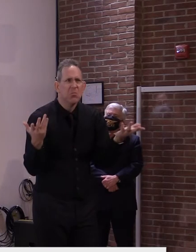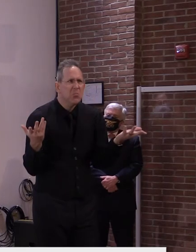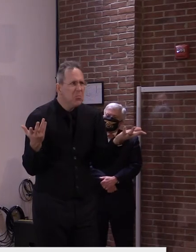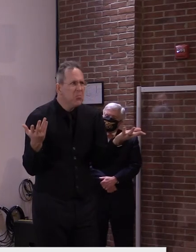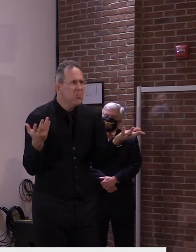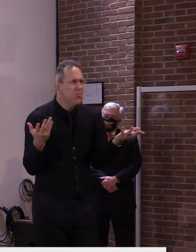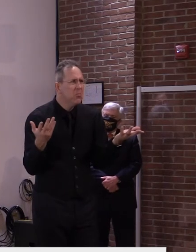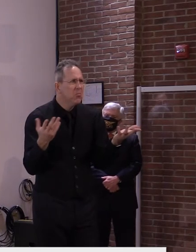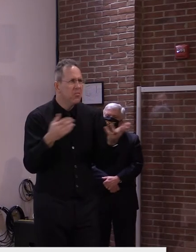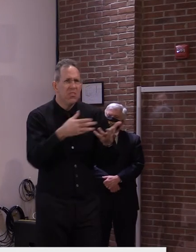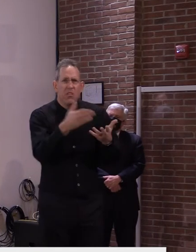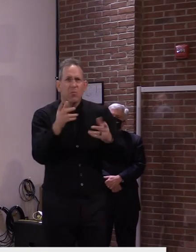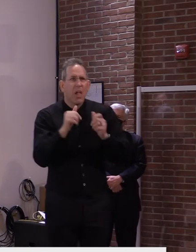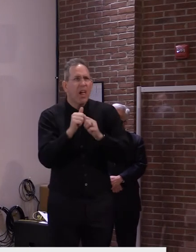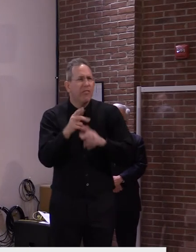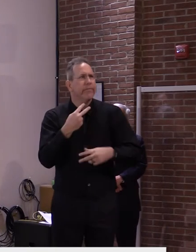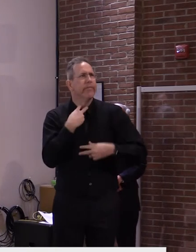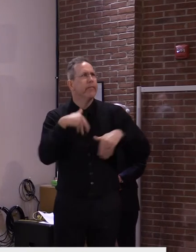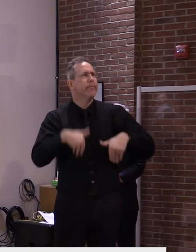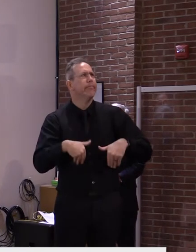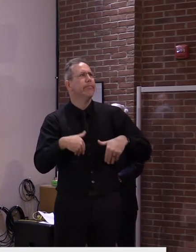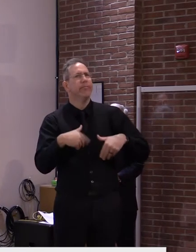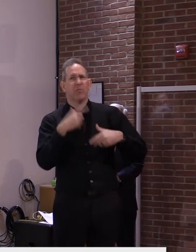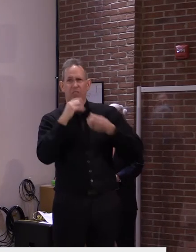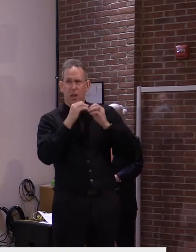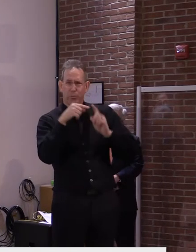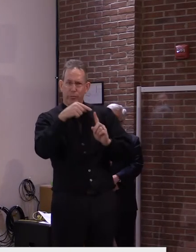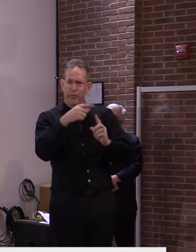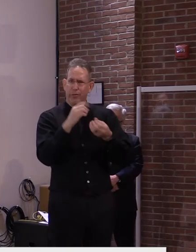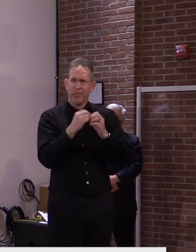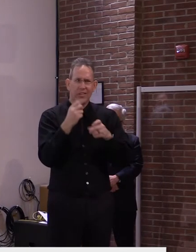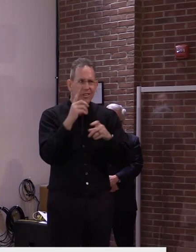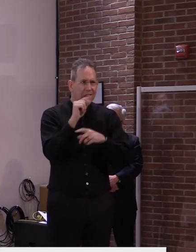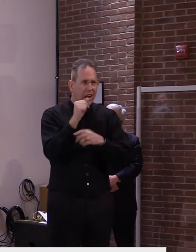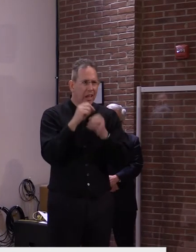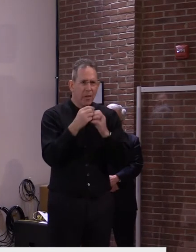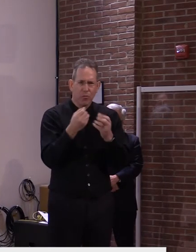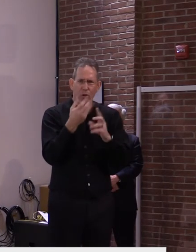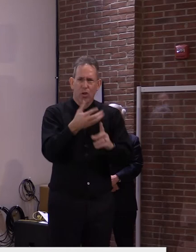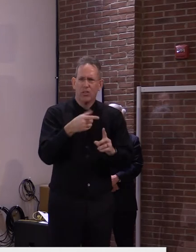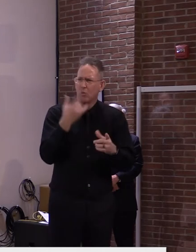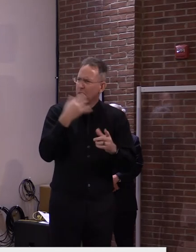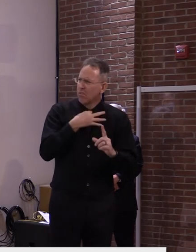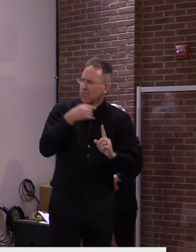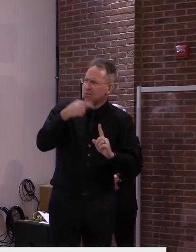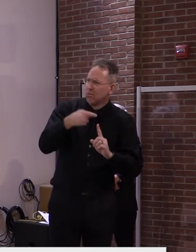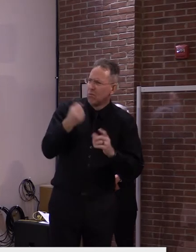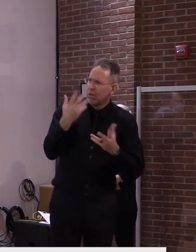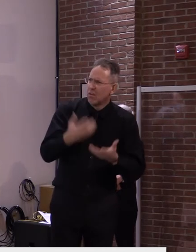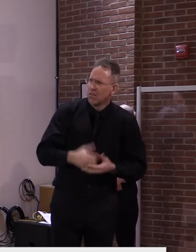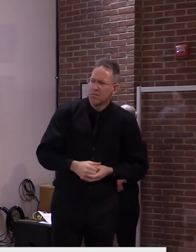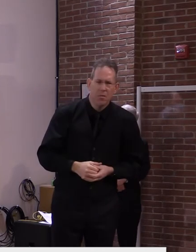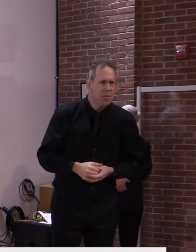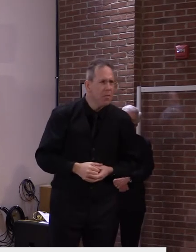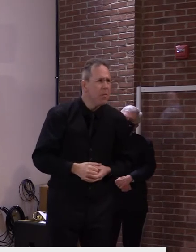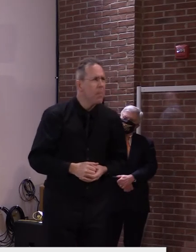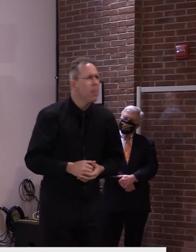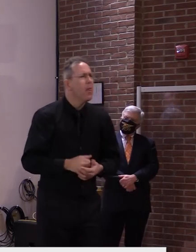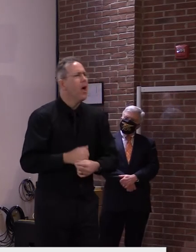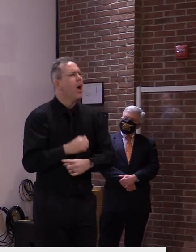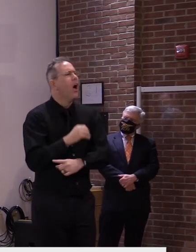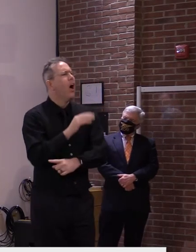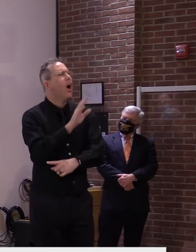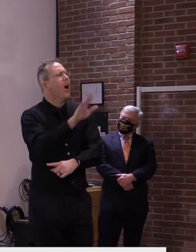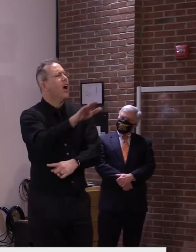here with this winter season? I may refer to Secretary Moore. She has any of that data.